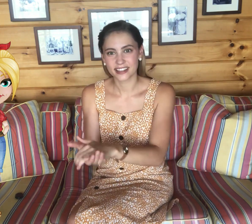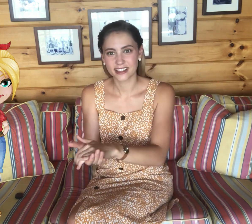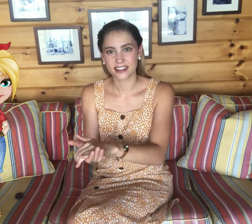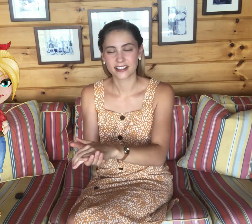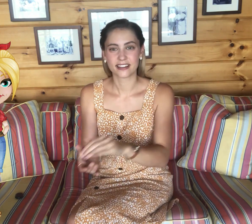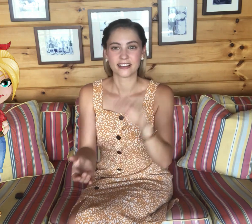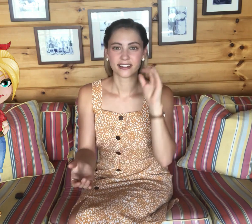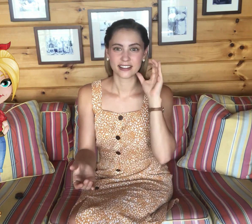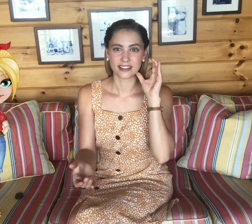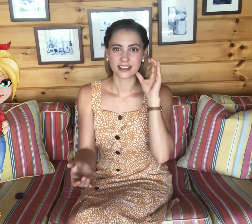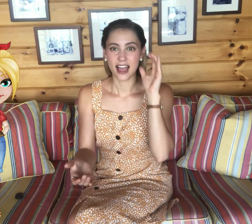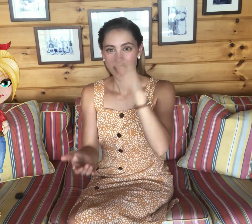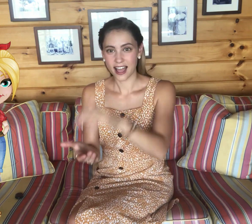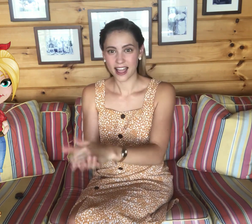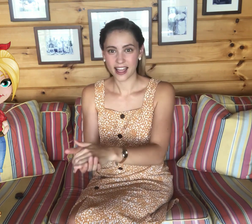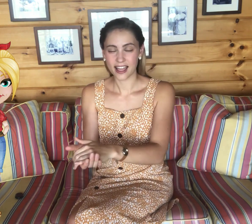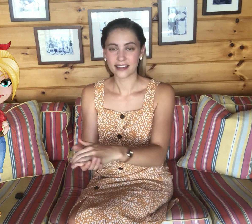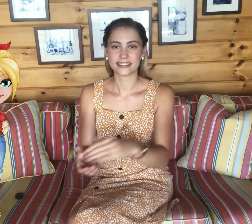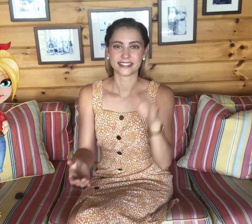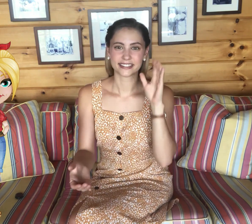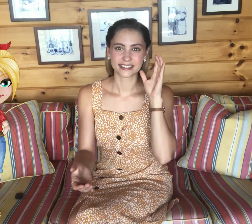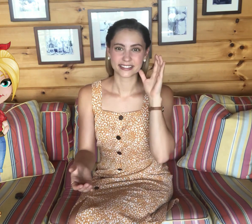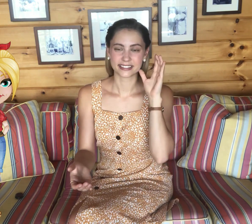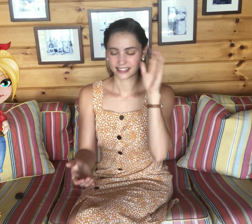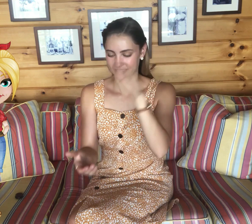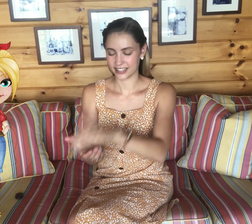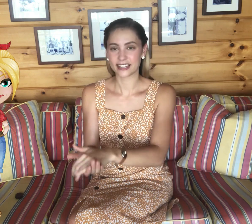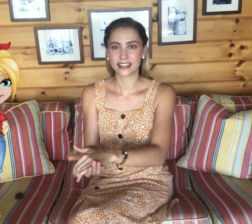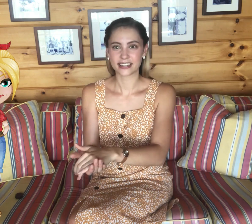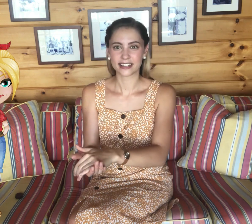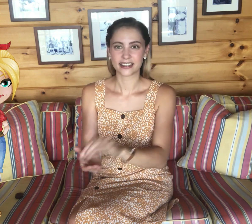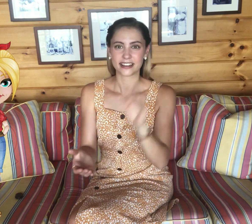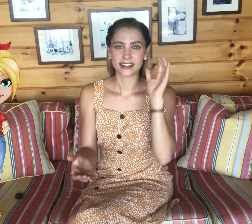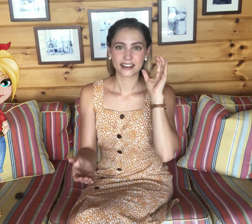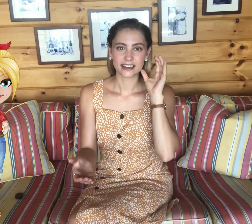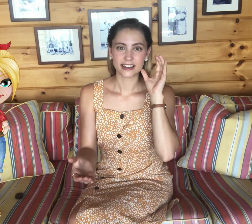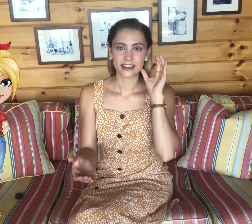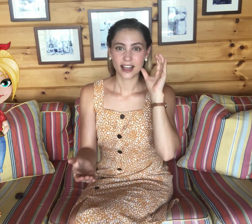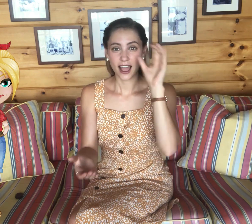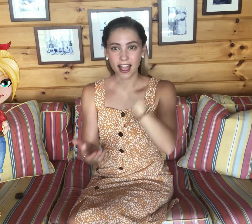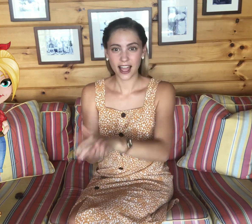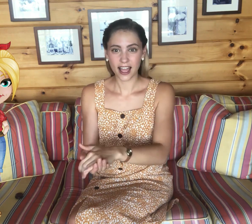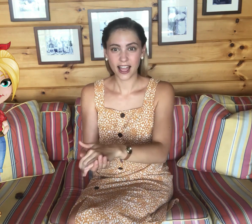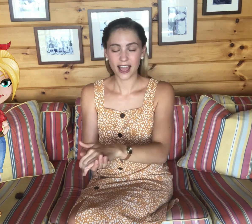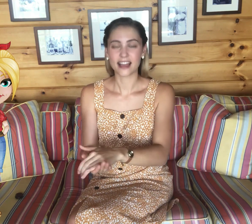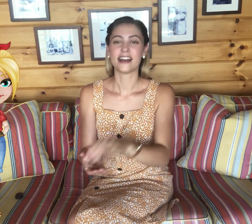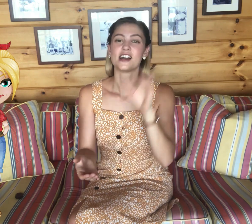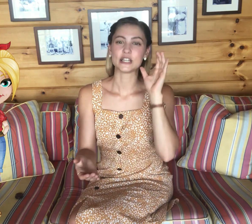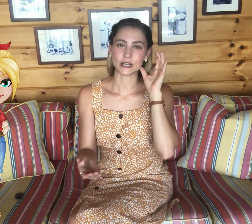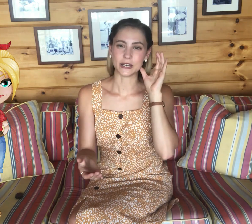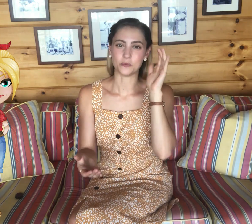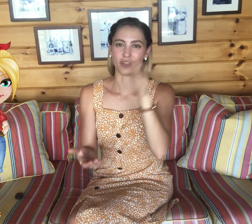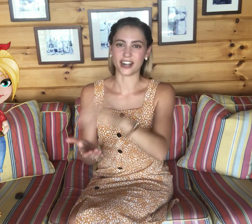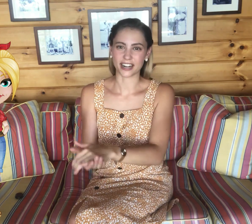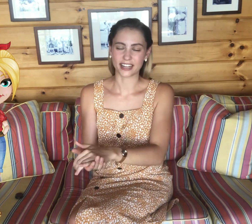two hands and you put them flat and you bring them together. You bring them down and together, like a valley or a